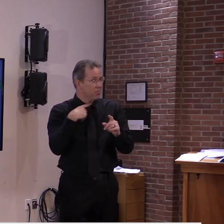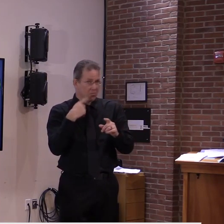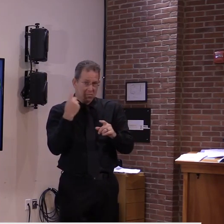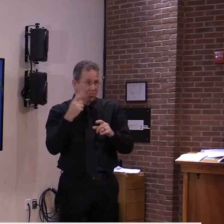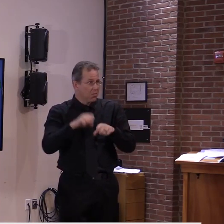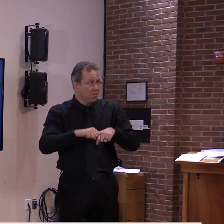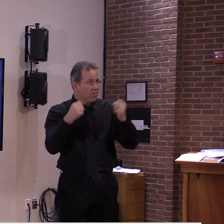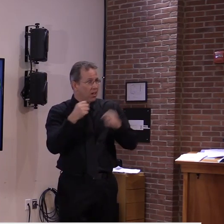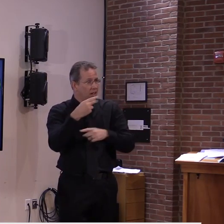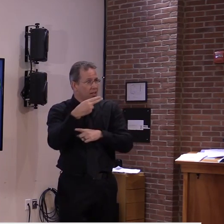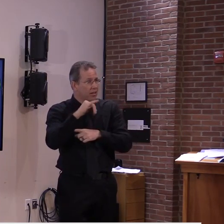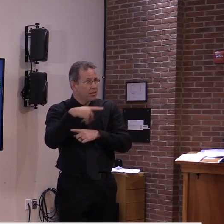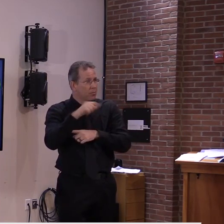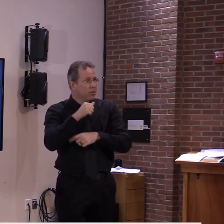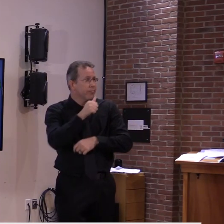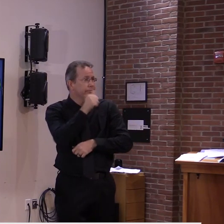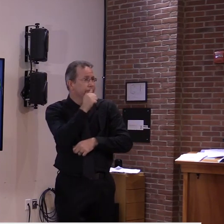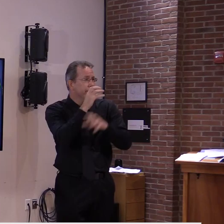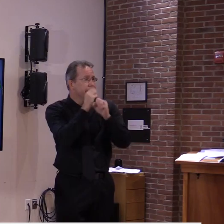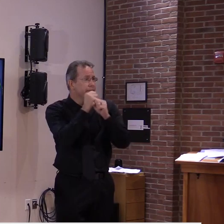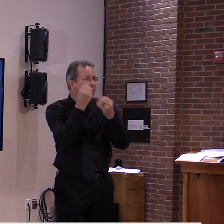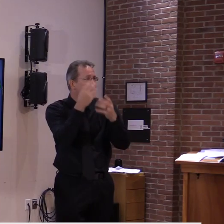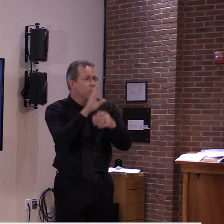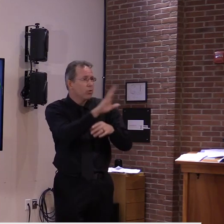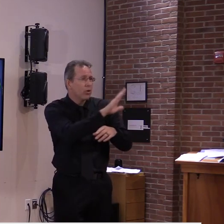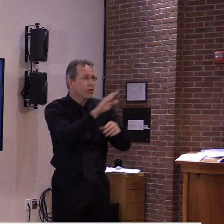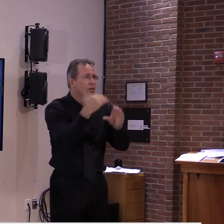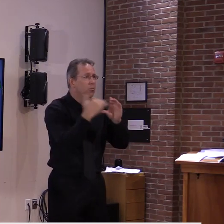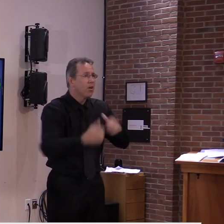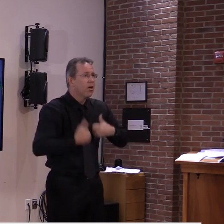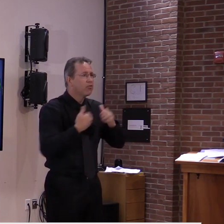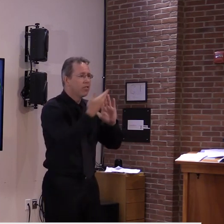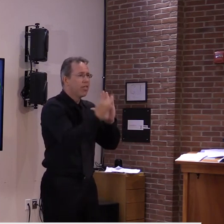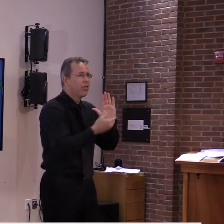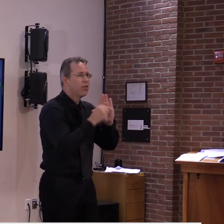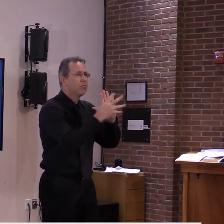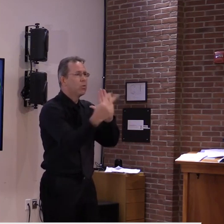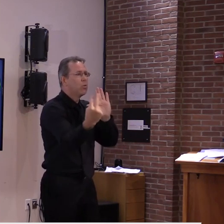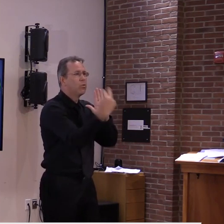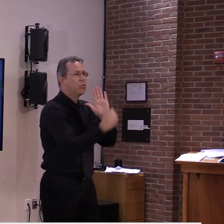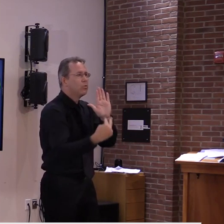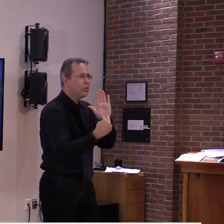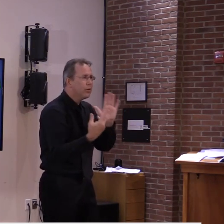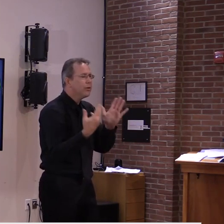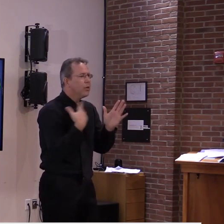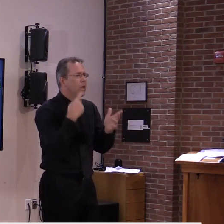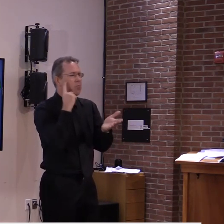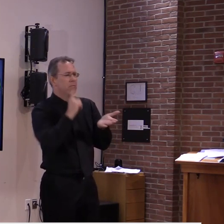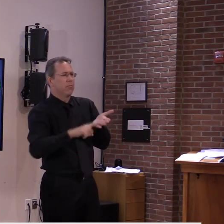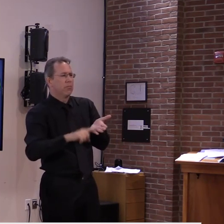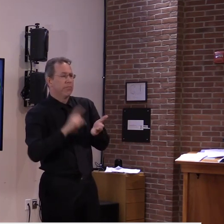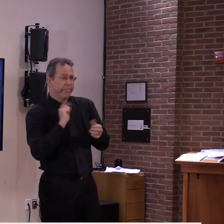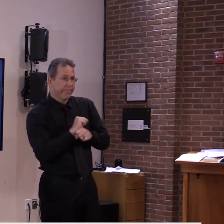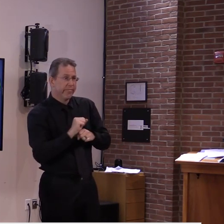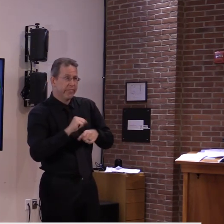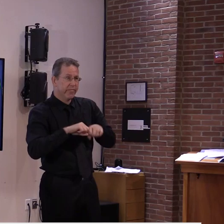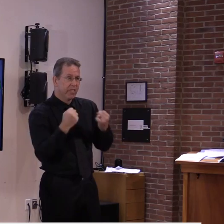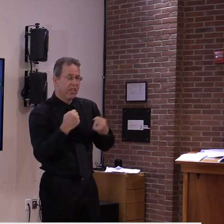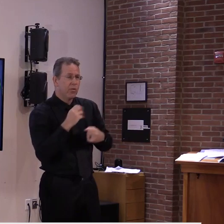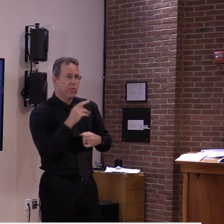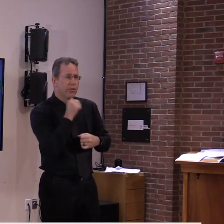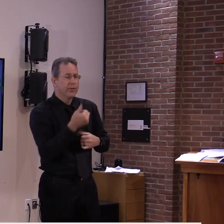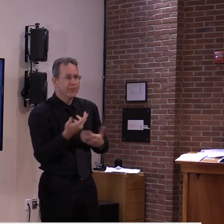general counsel looking at that, and we'll do all the reporting mechanisms that we can do in terms of any